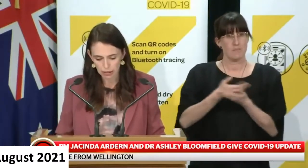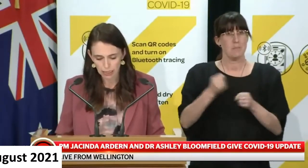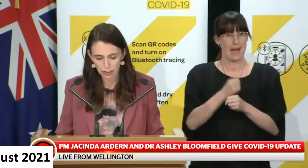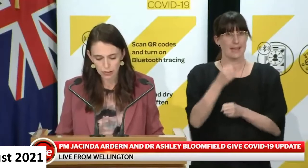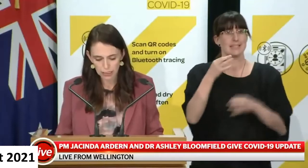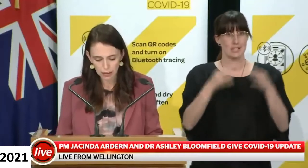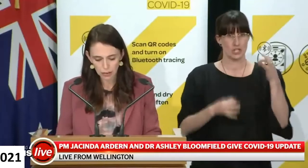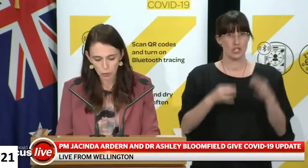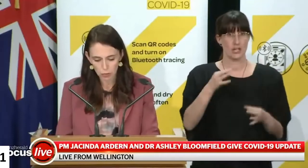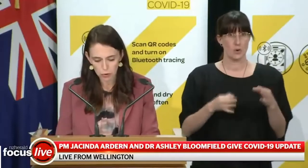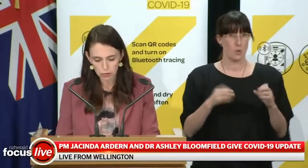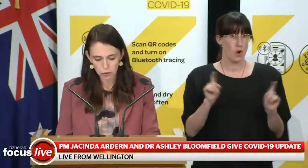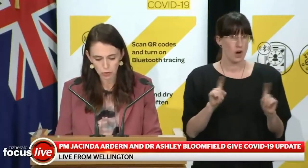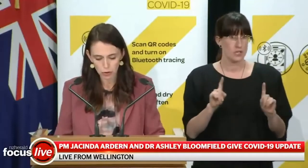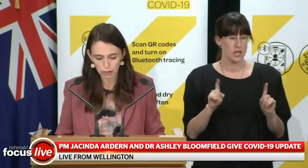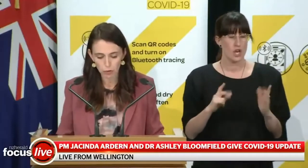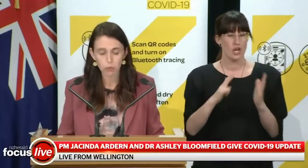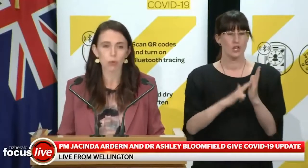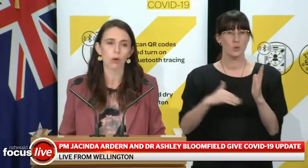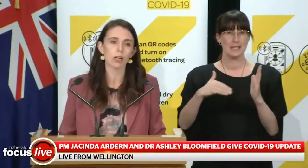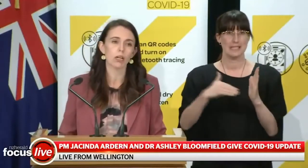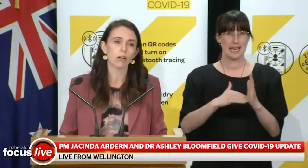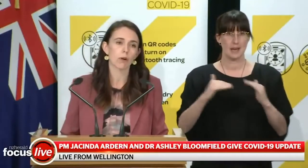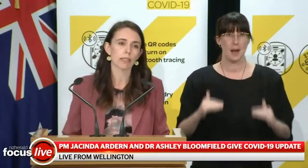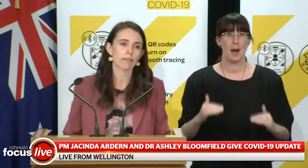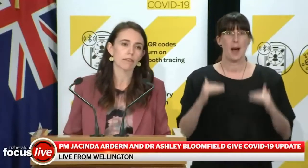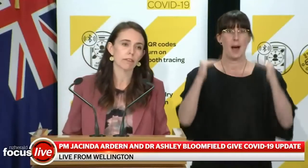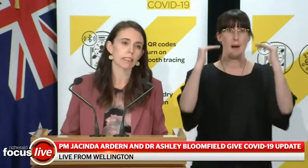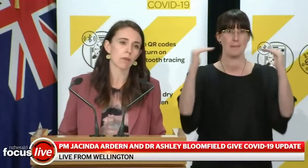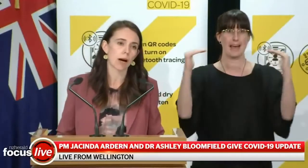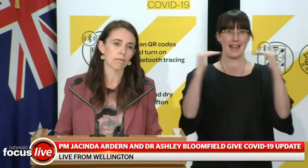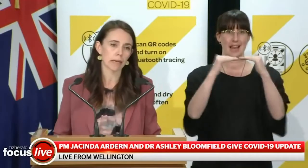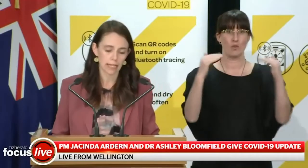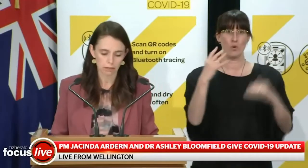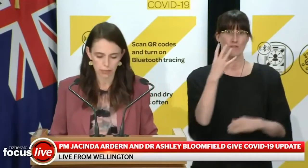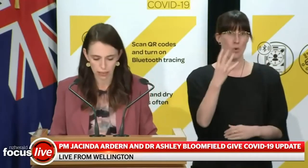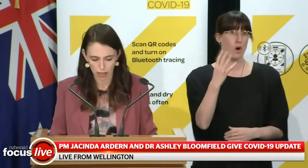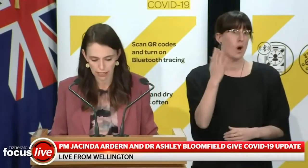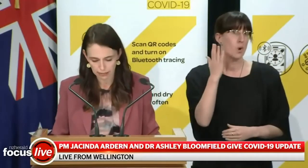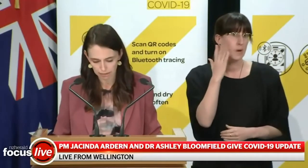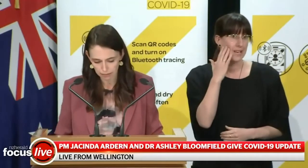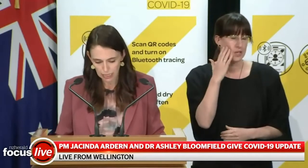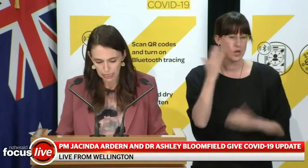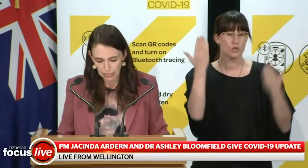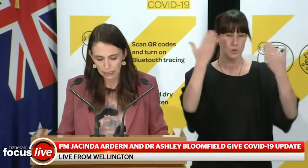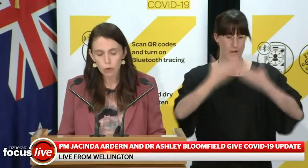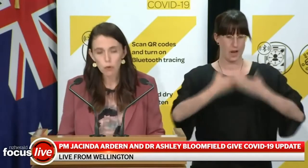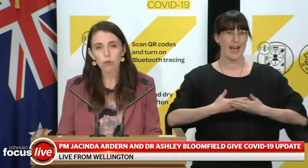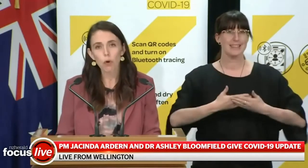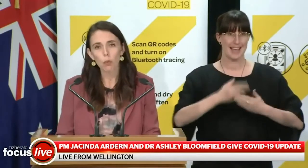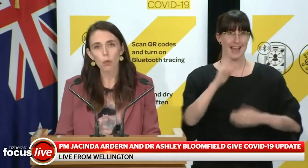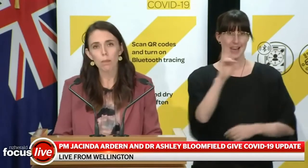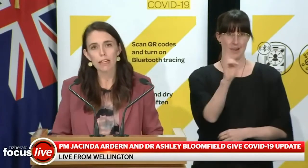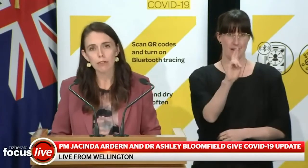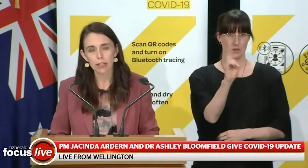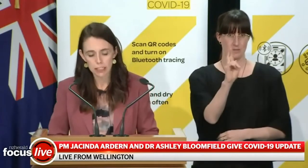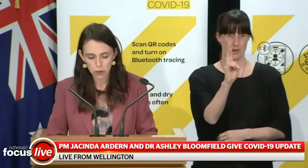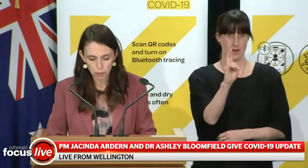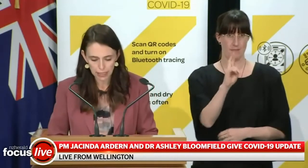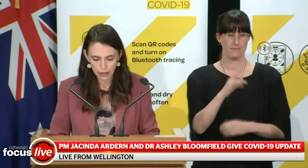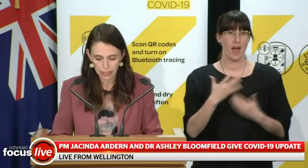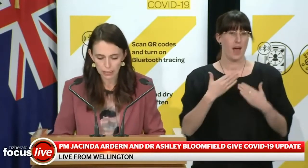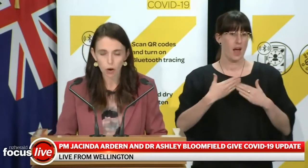decision that New Zealand will move to alert level 4 from 11:59 p.m. tonight. Level 4 will be